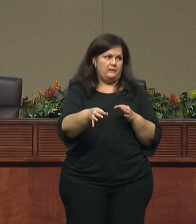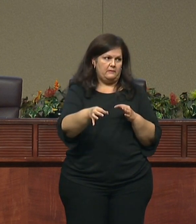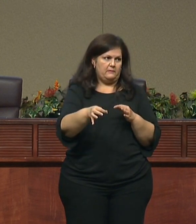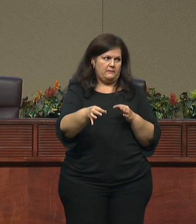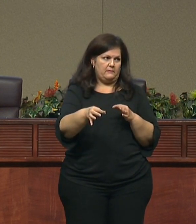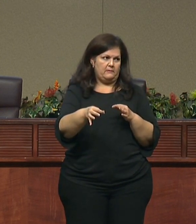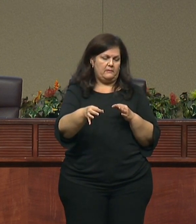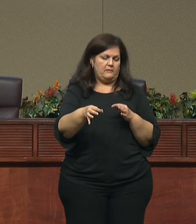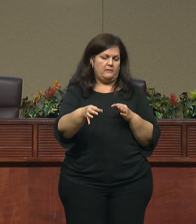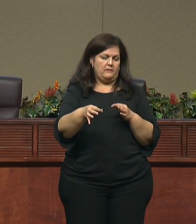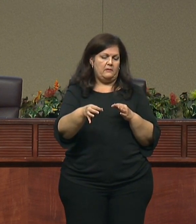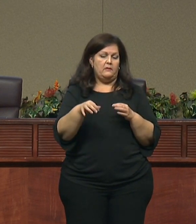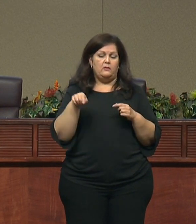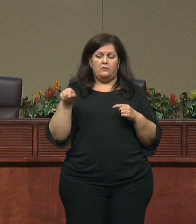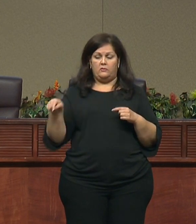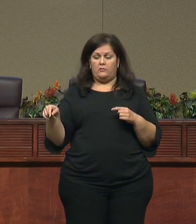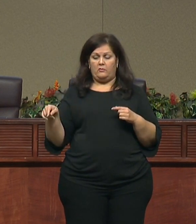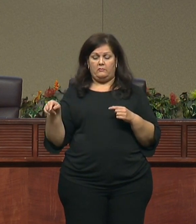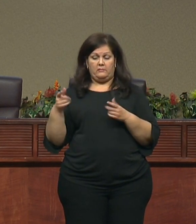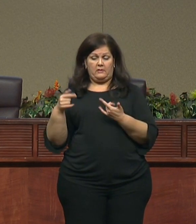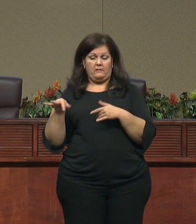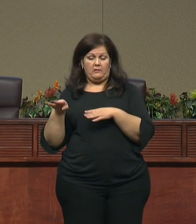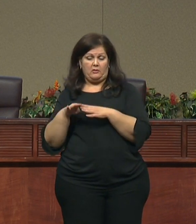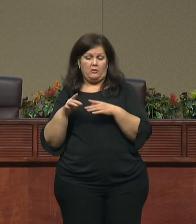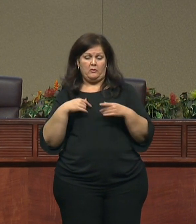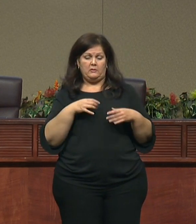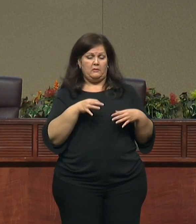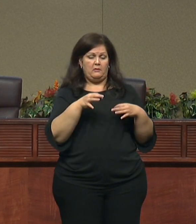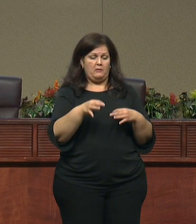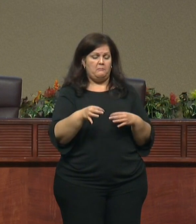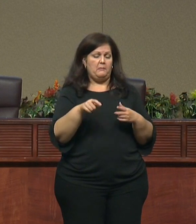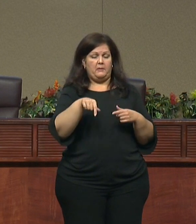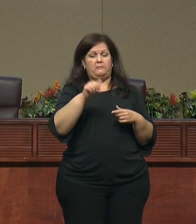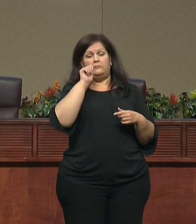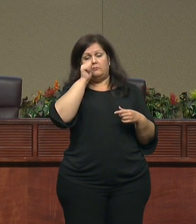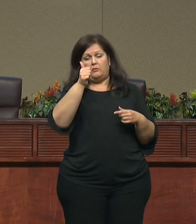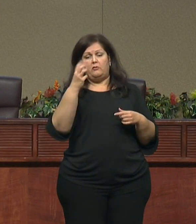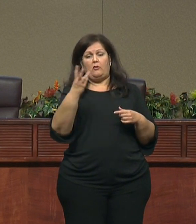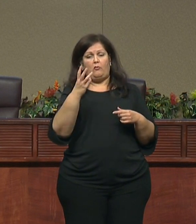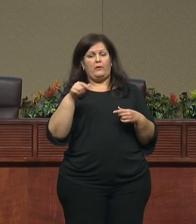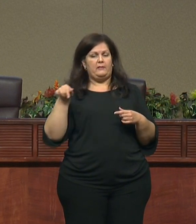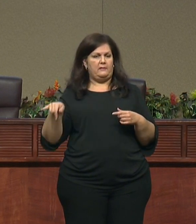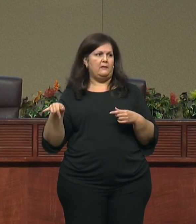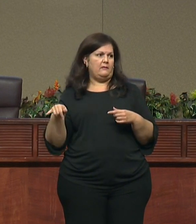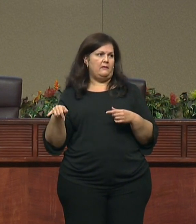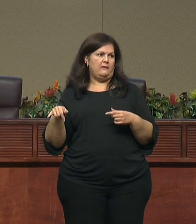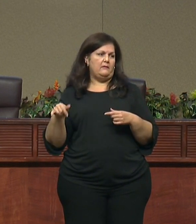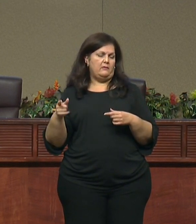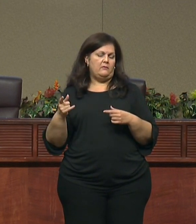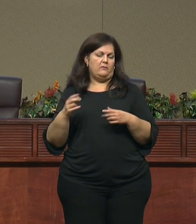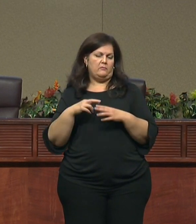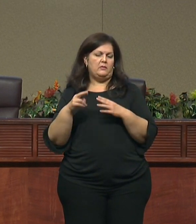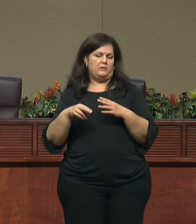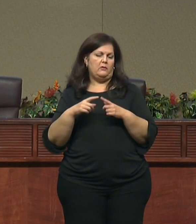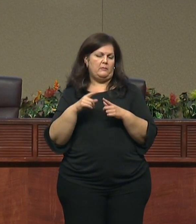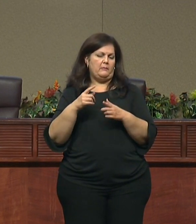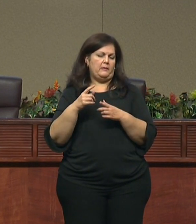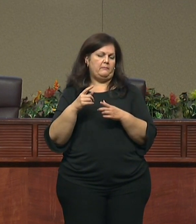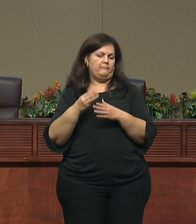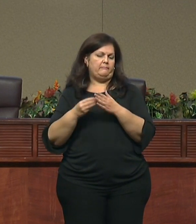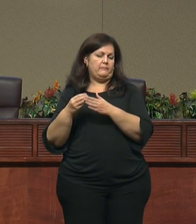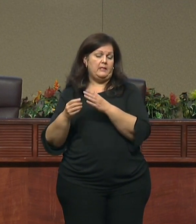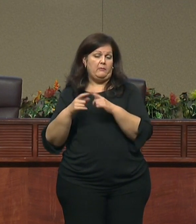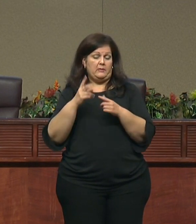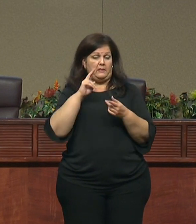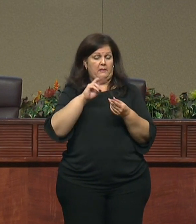So we may not see a real delay until maybe tomorrow or Wednesday from the results those places. So if we see a decrease